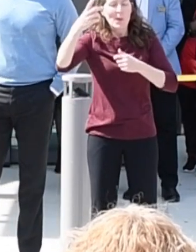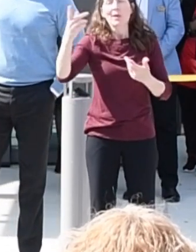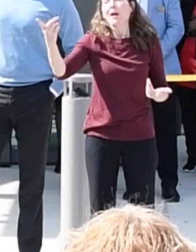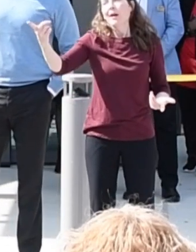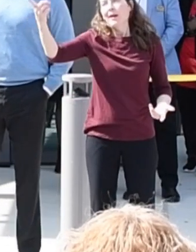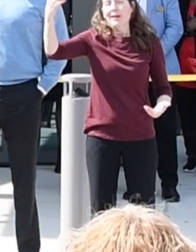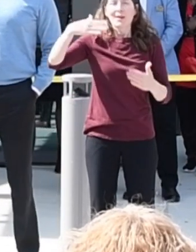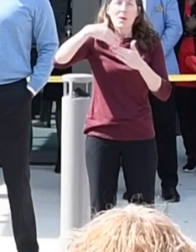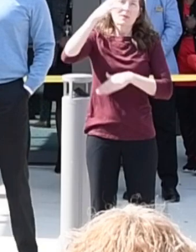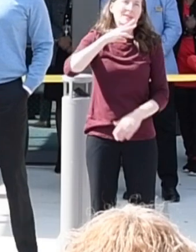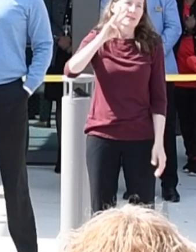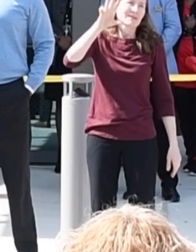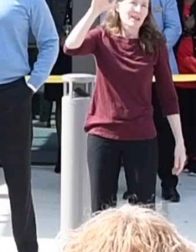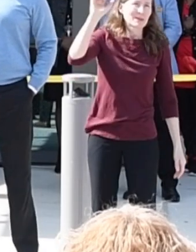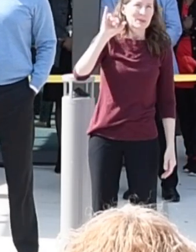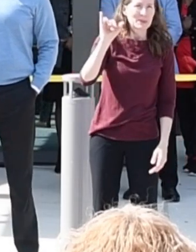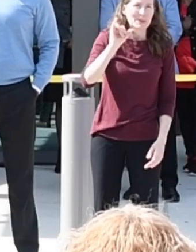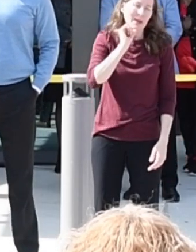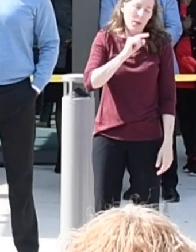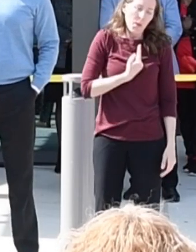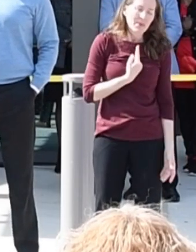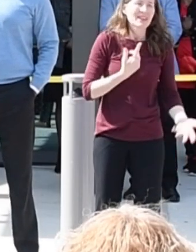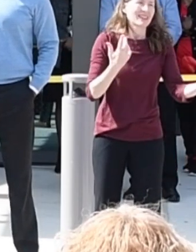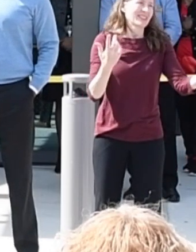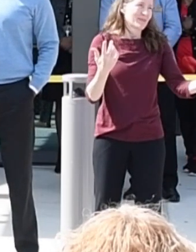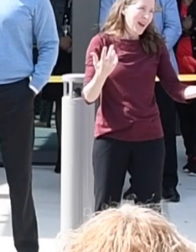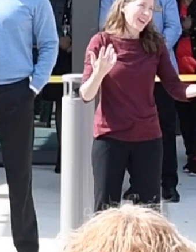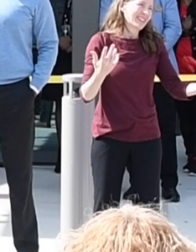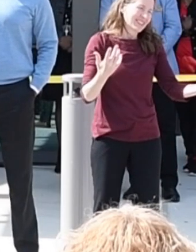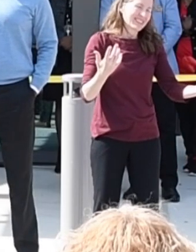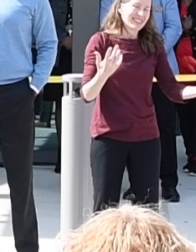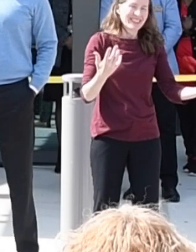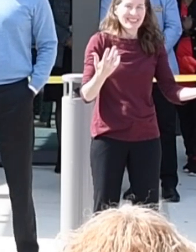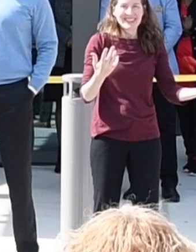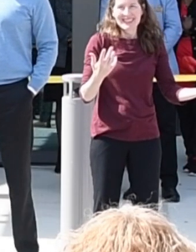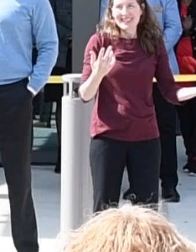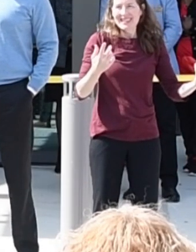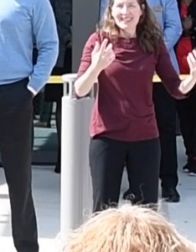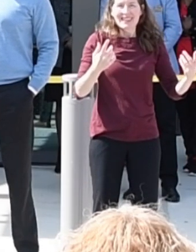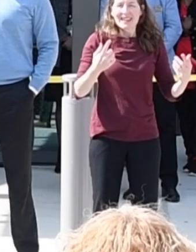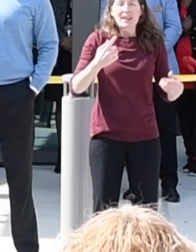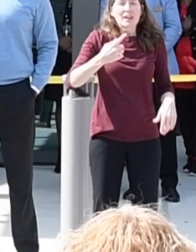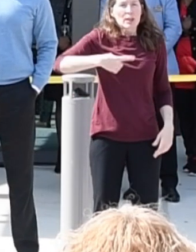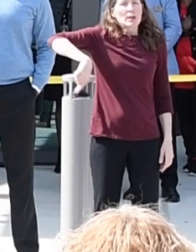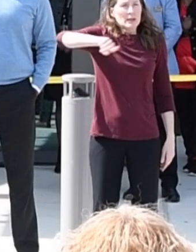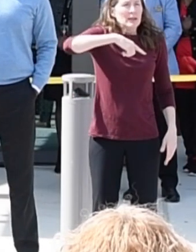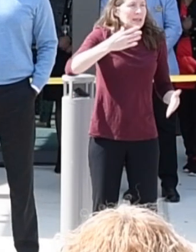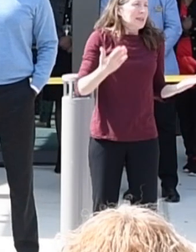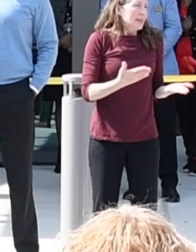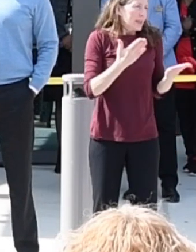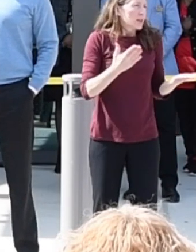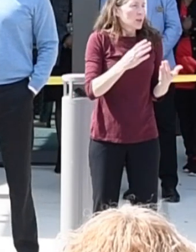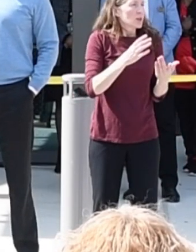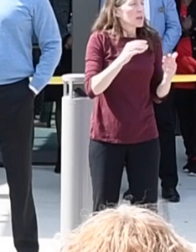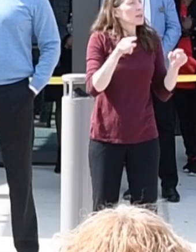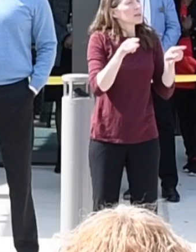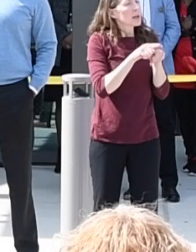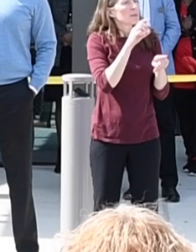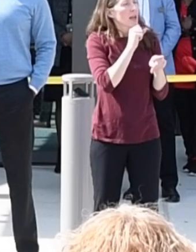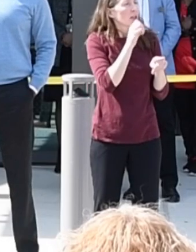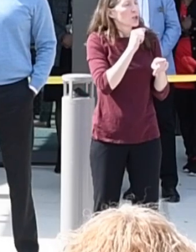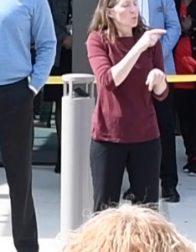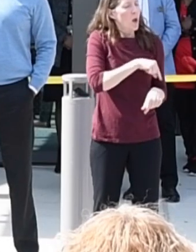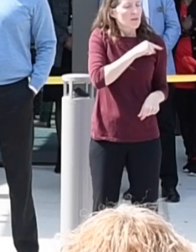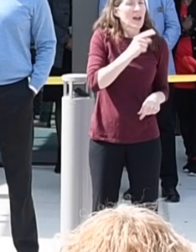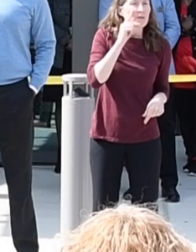So I can't say that, but we are here of Medicare age, and we know what that means. Yes, thank